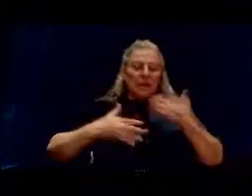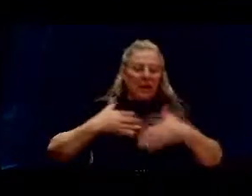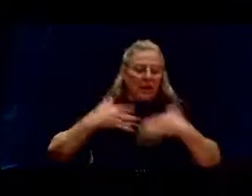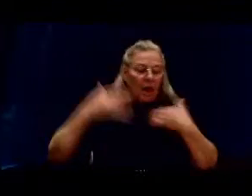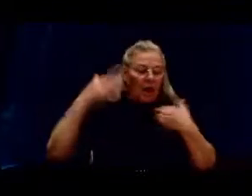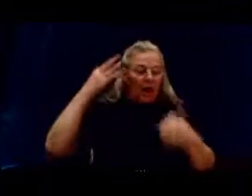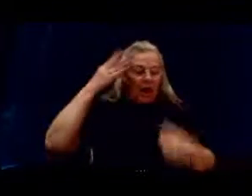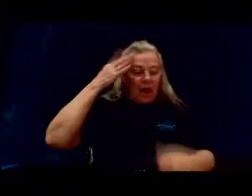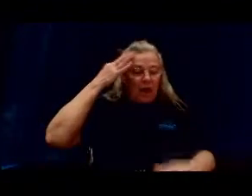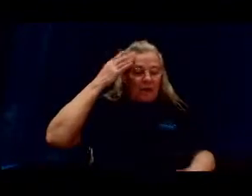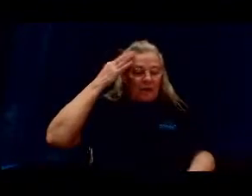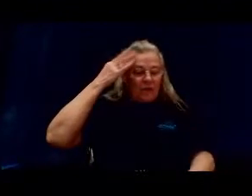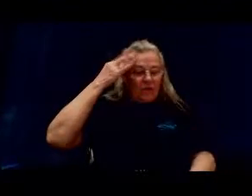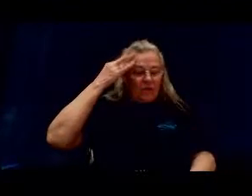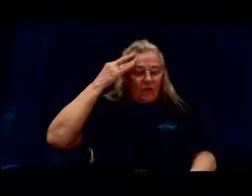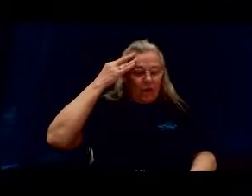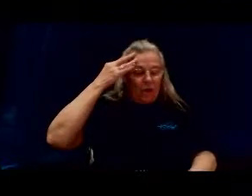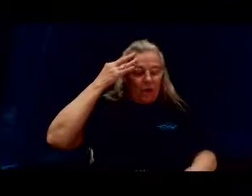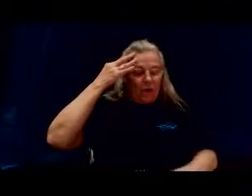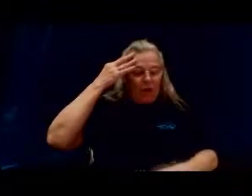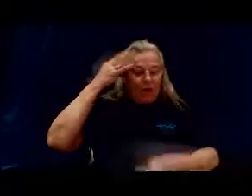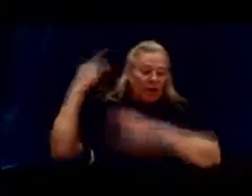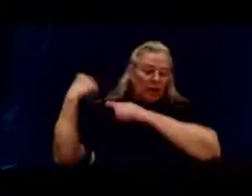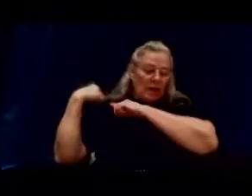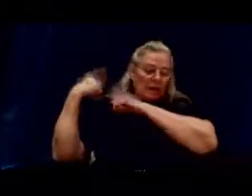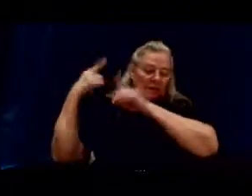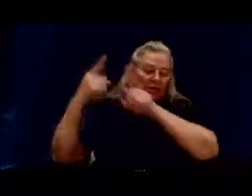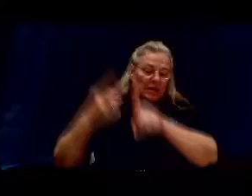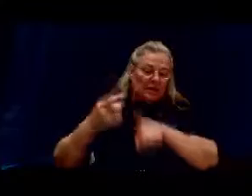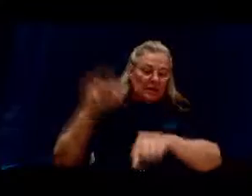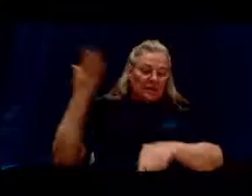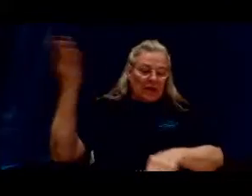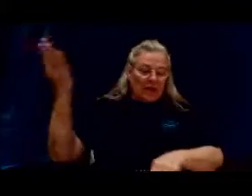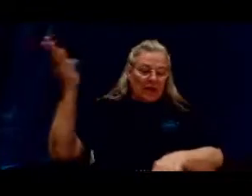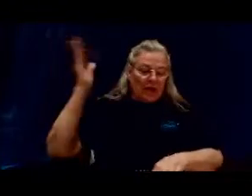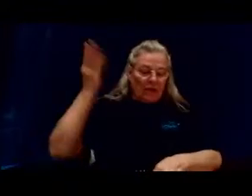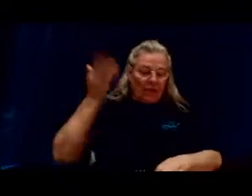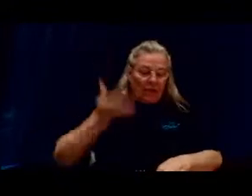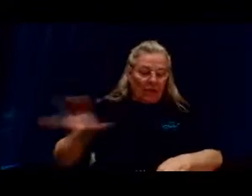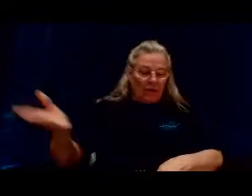delightful thought, since thou their